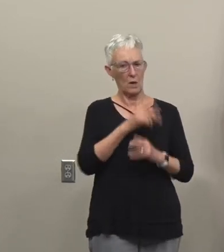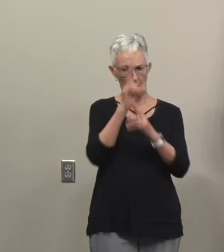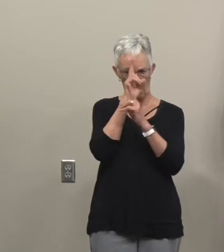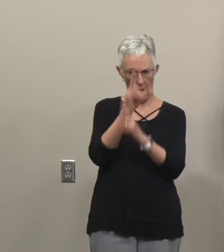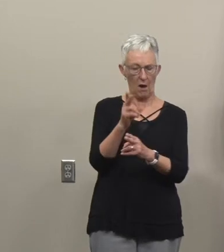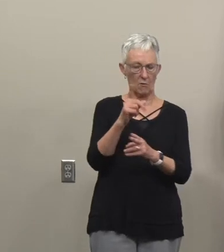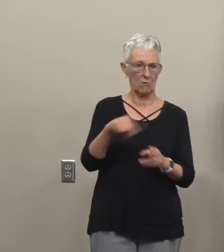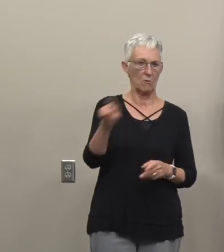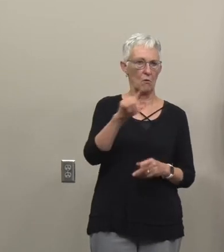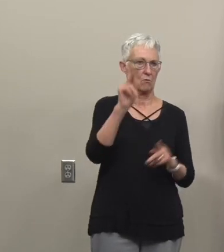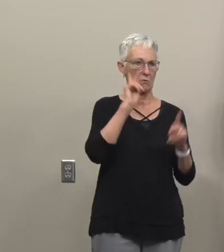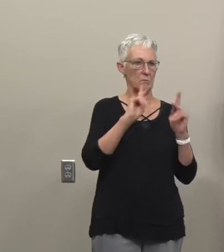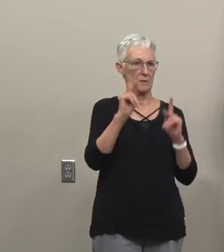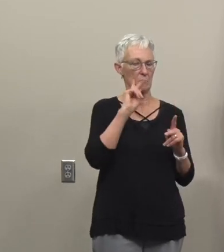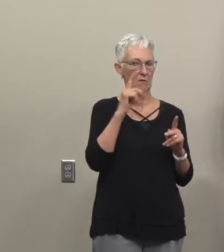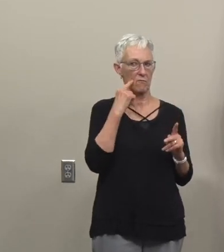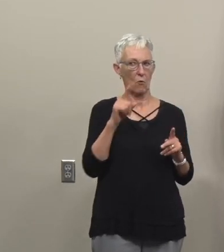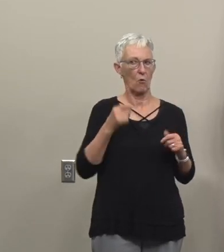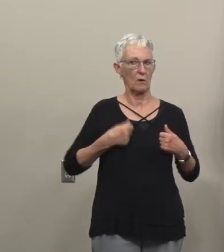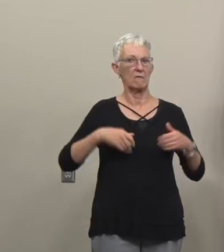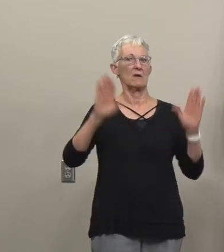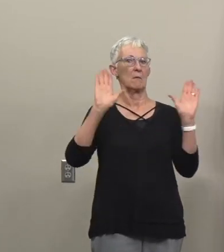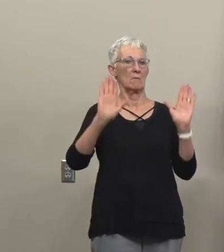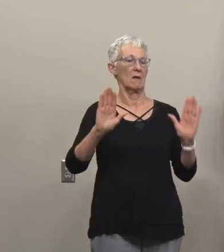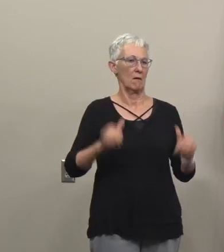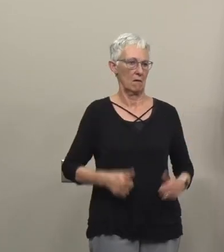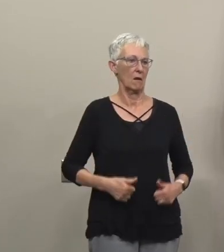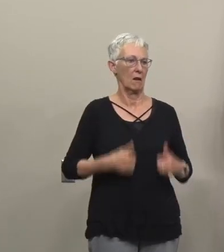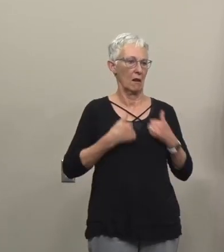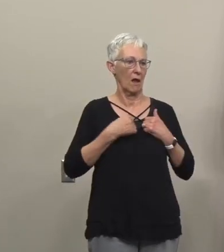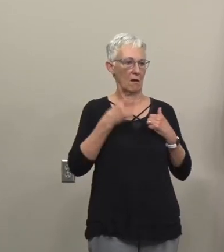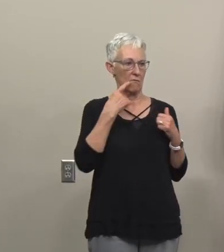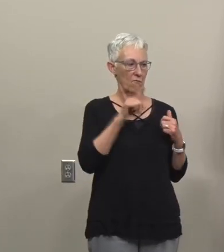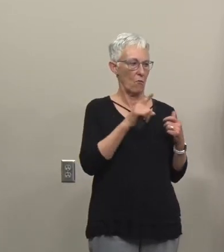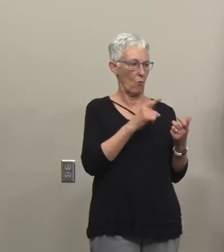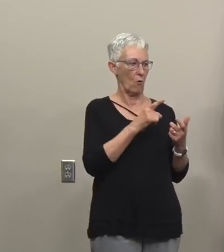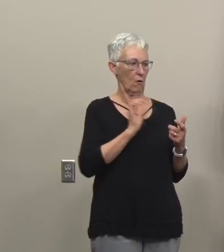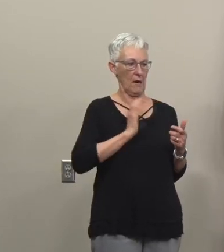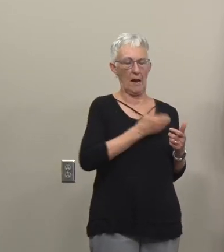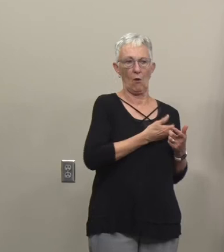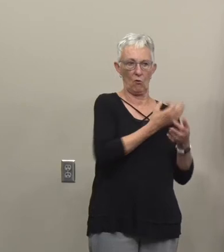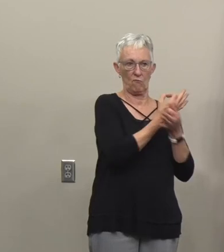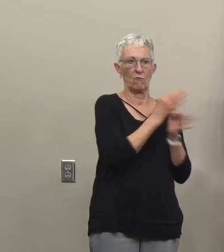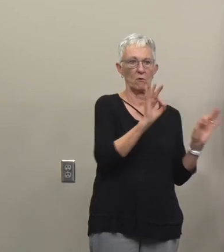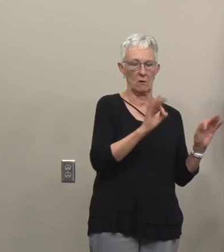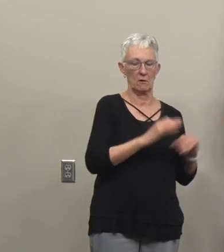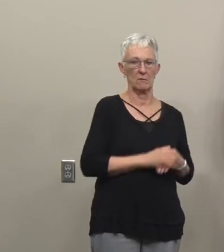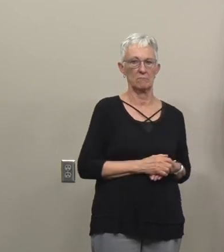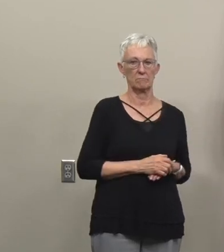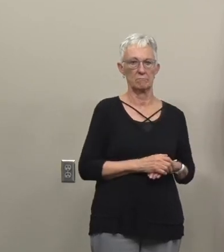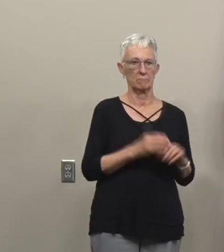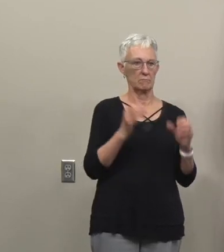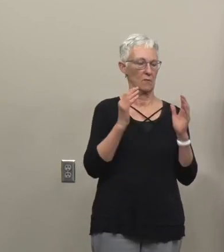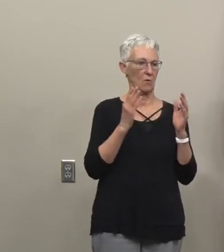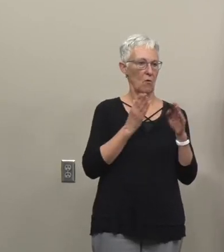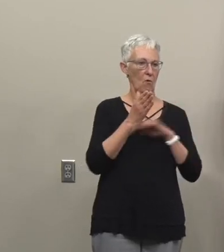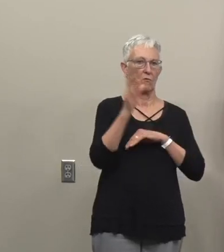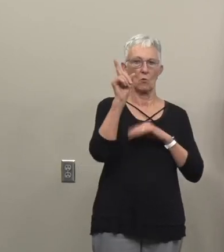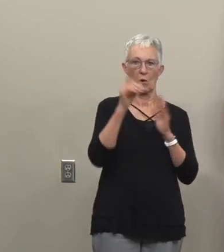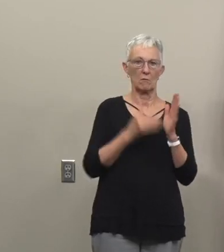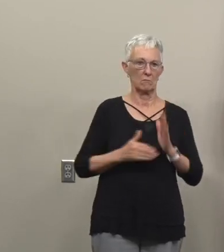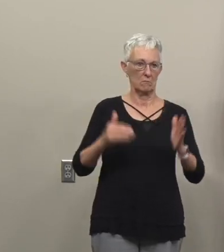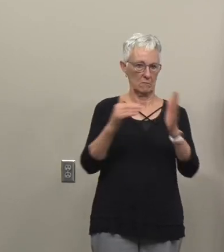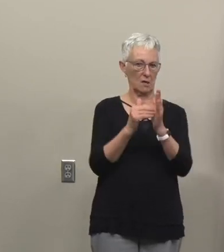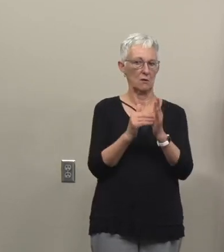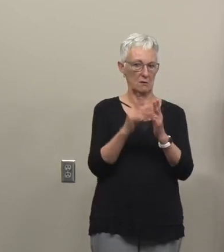the loss felt by their families is never forgotten. More than a million lives have been lost in combat through our brief history